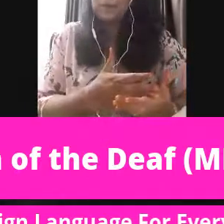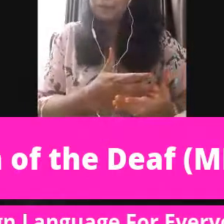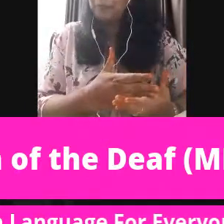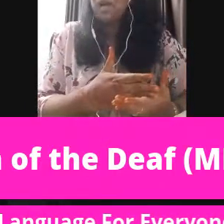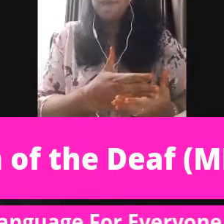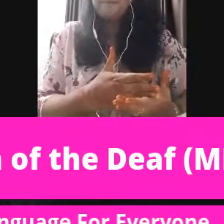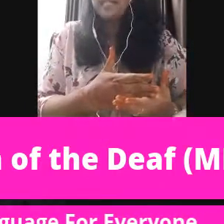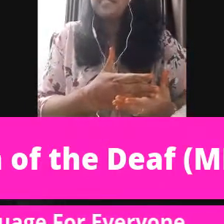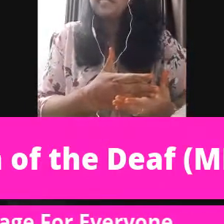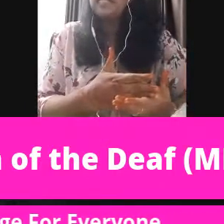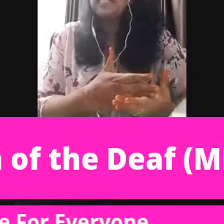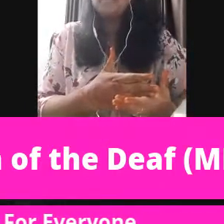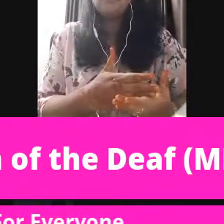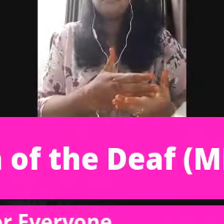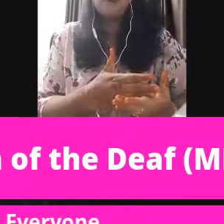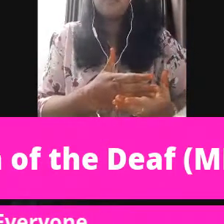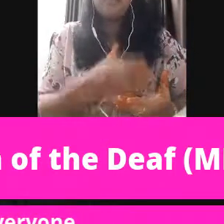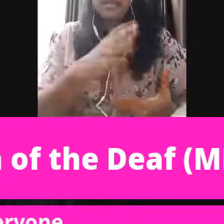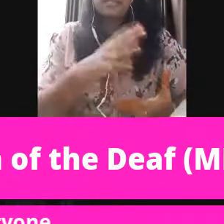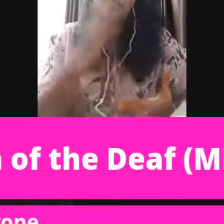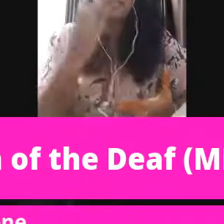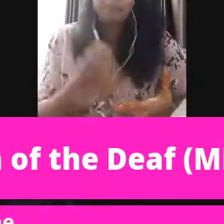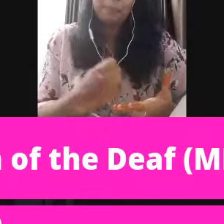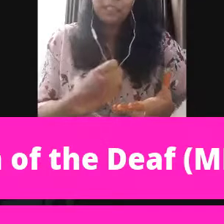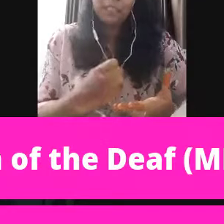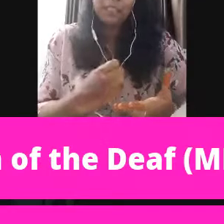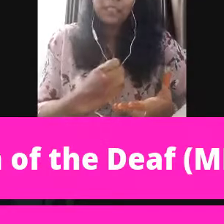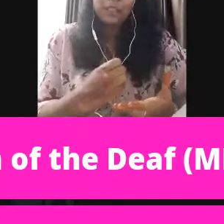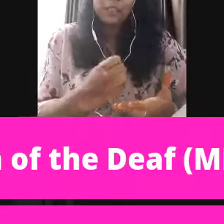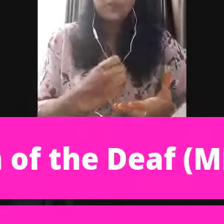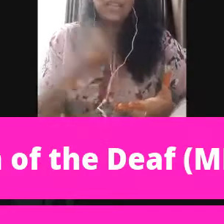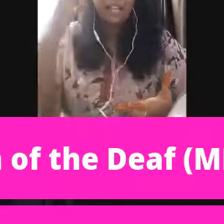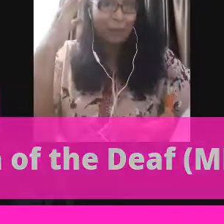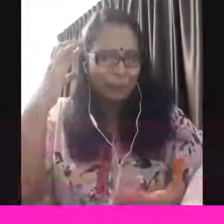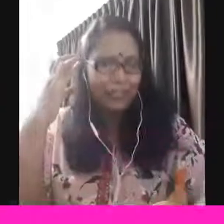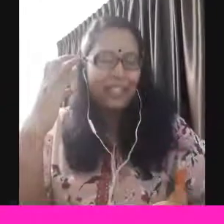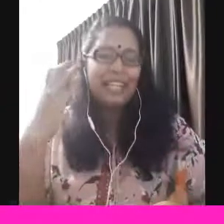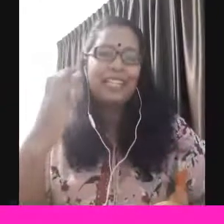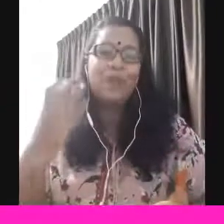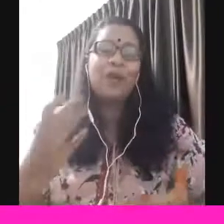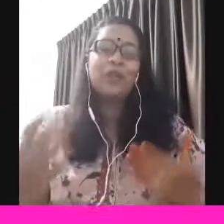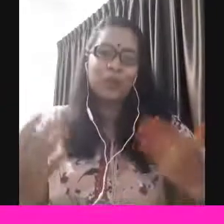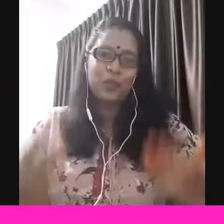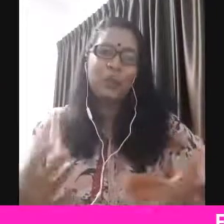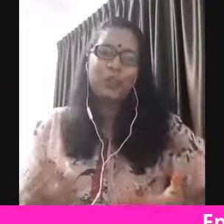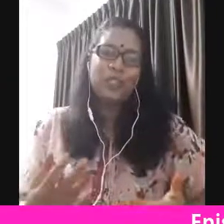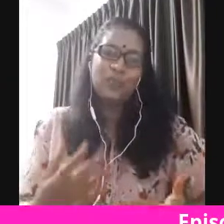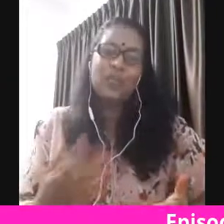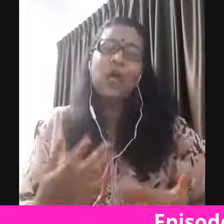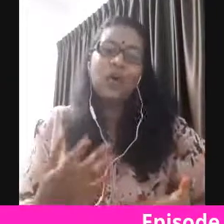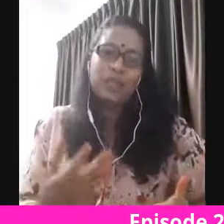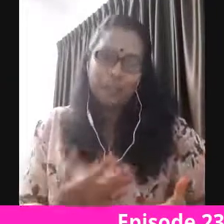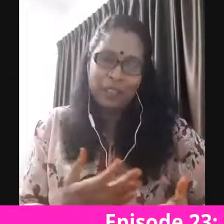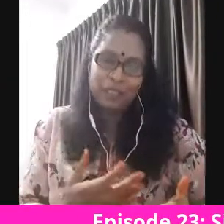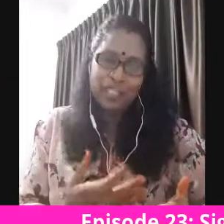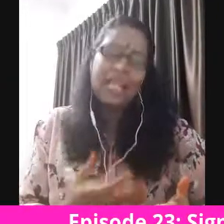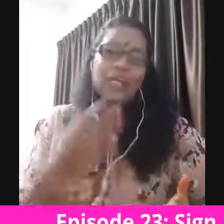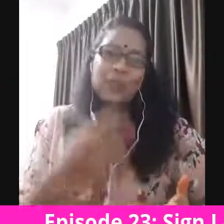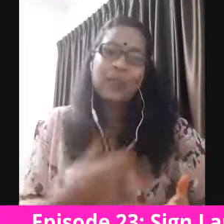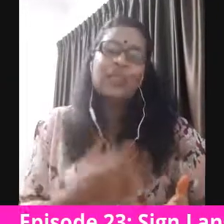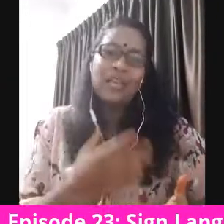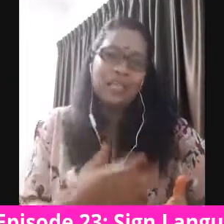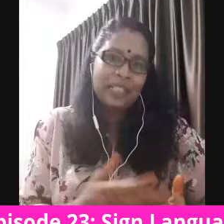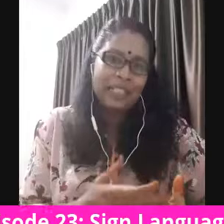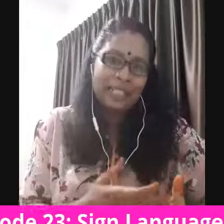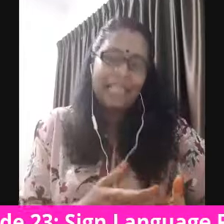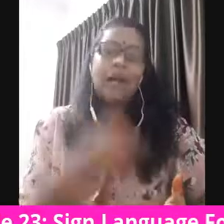also mainly formed by deaf people. So they are they want to contribute to their own community,